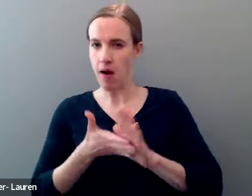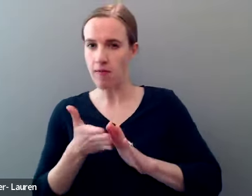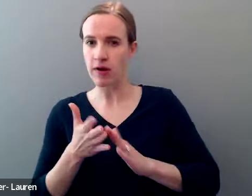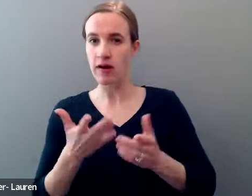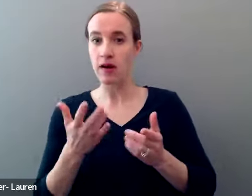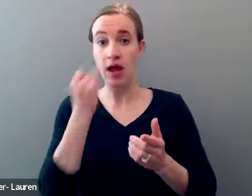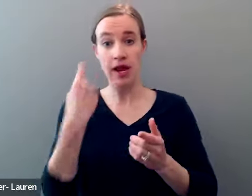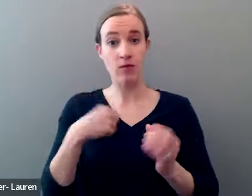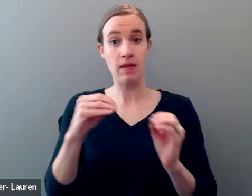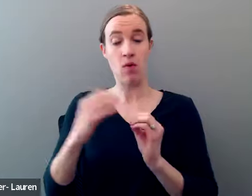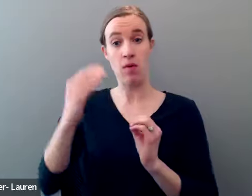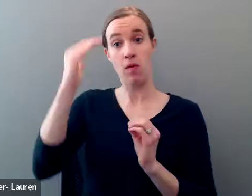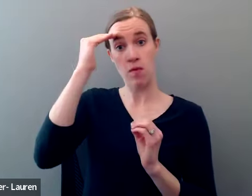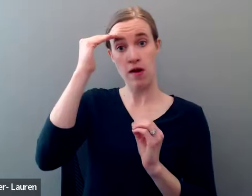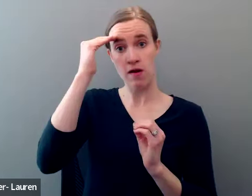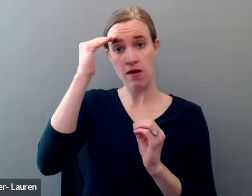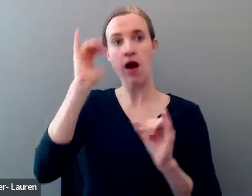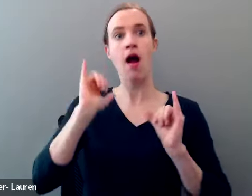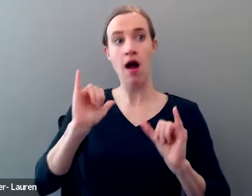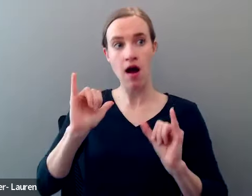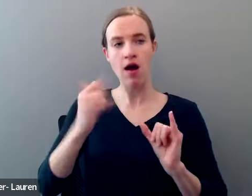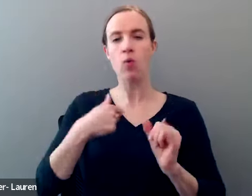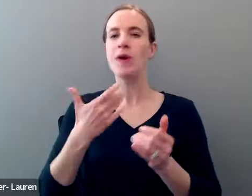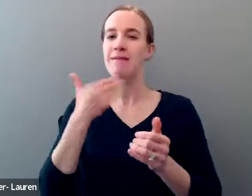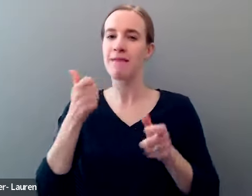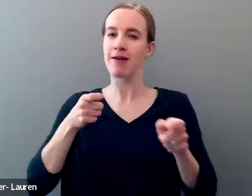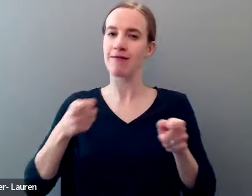to navigate that information.